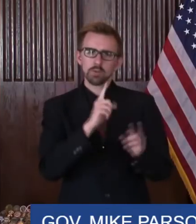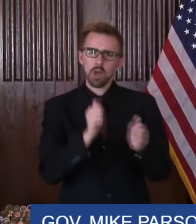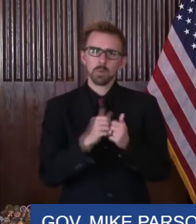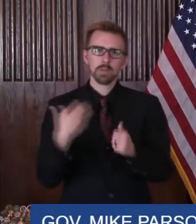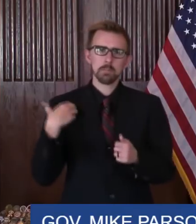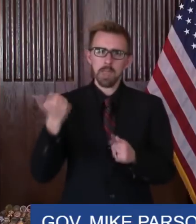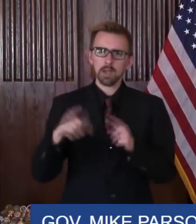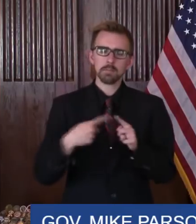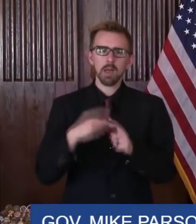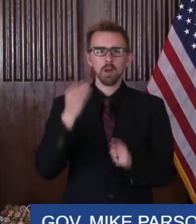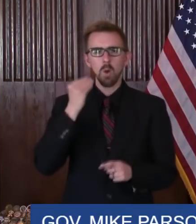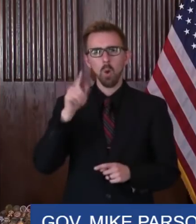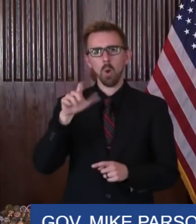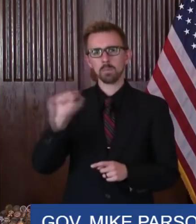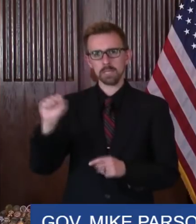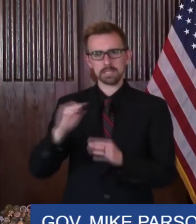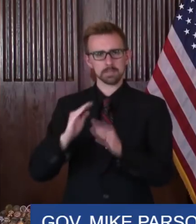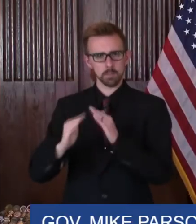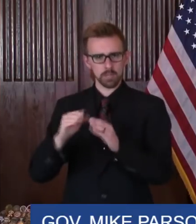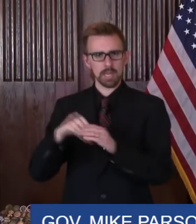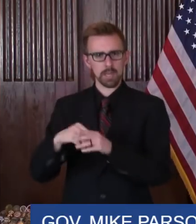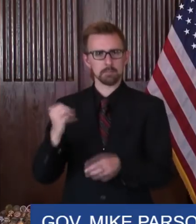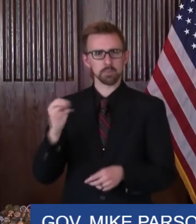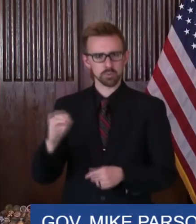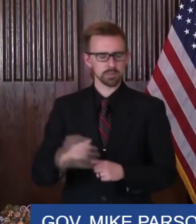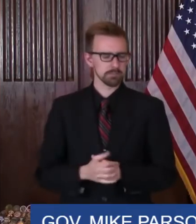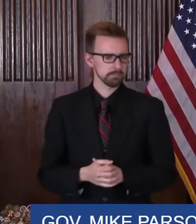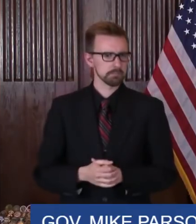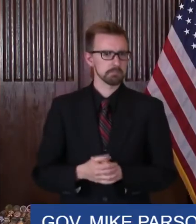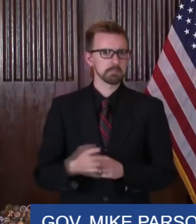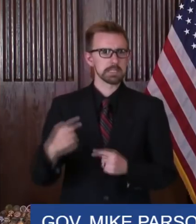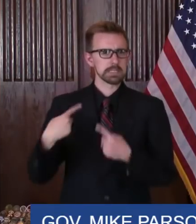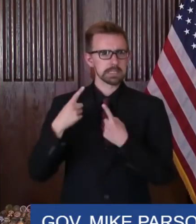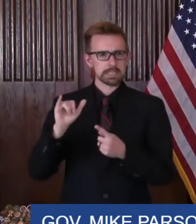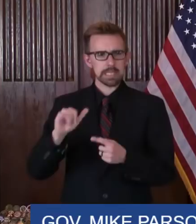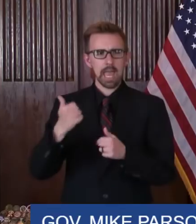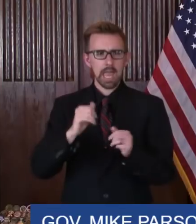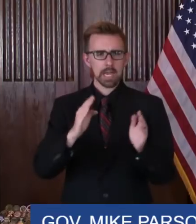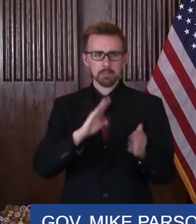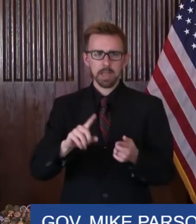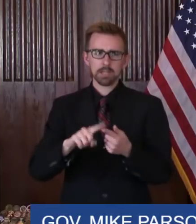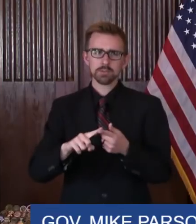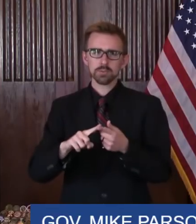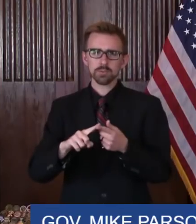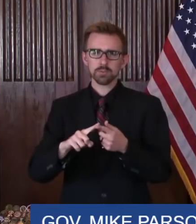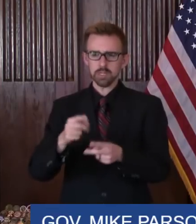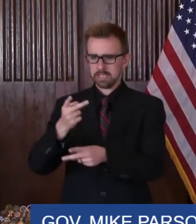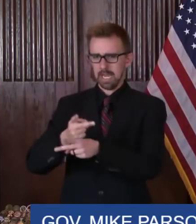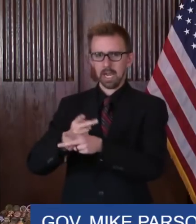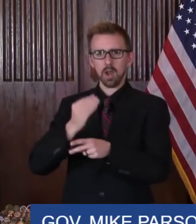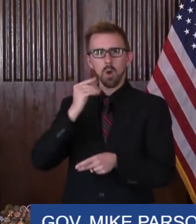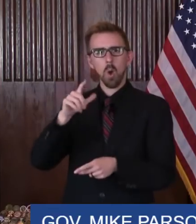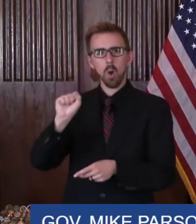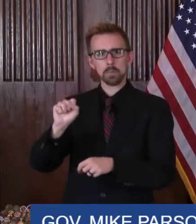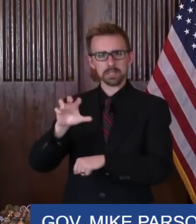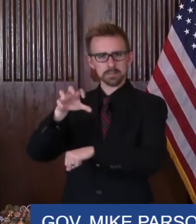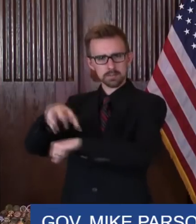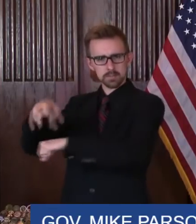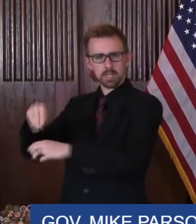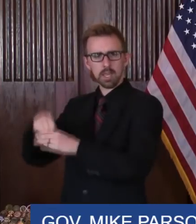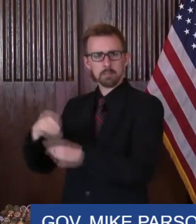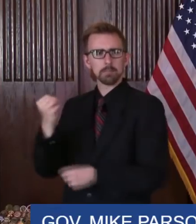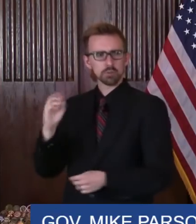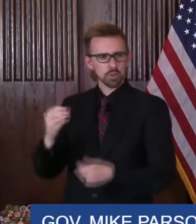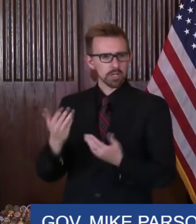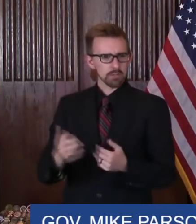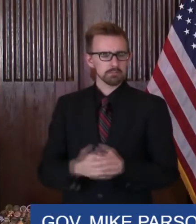about homeless community in Missouri. Since those talks, are any plans unfolding to address homeless shelters in Missouri? And to kind of go